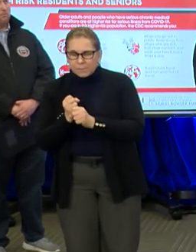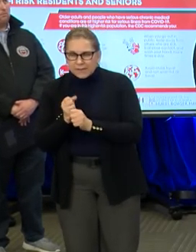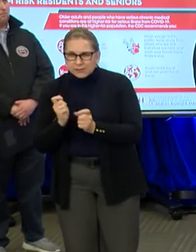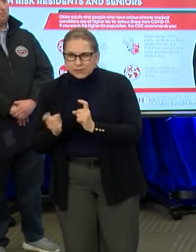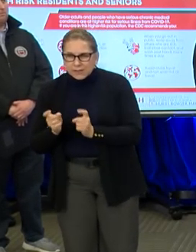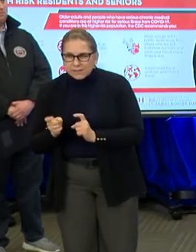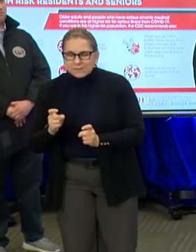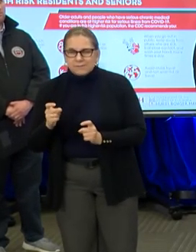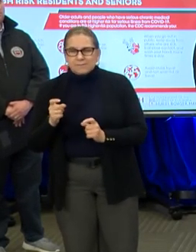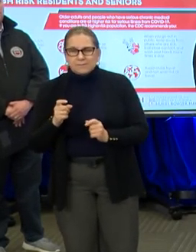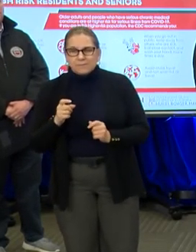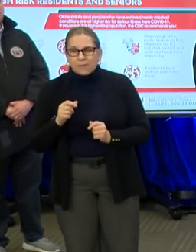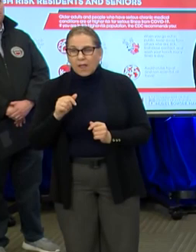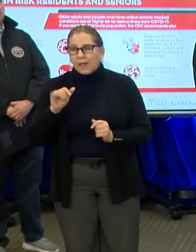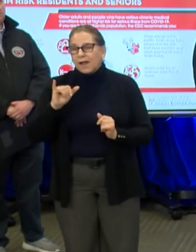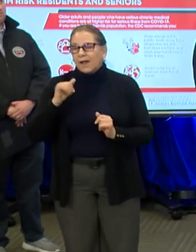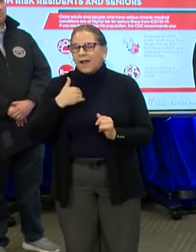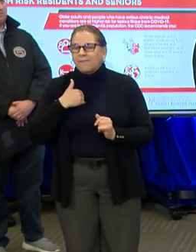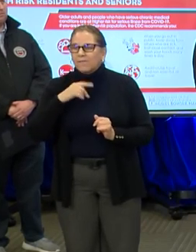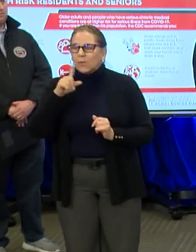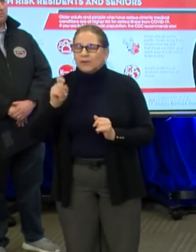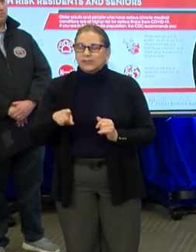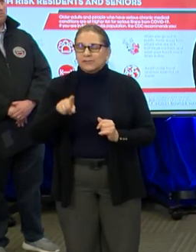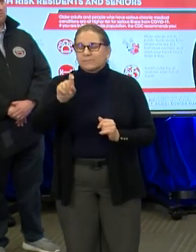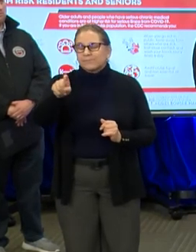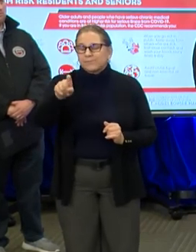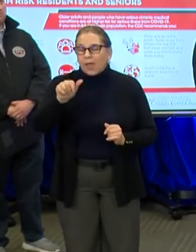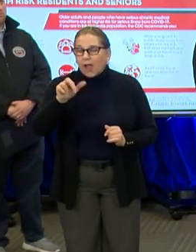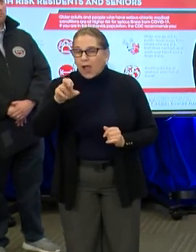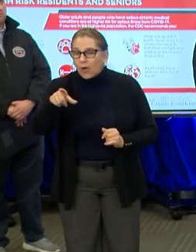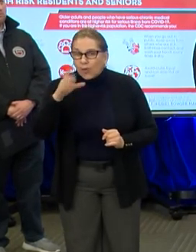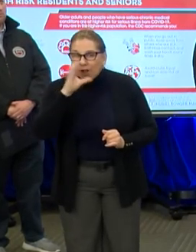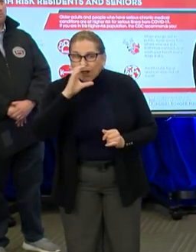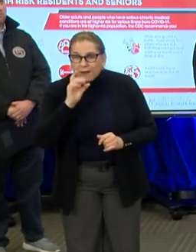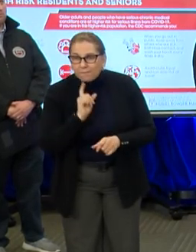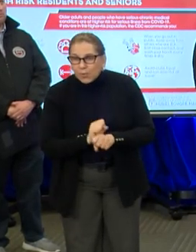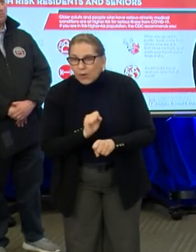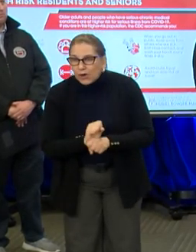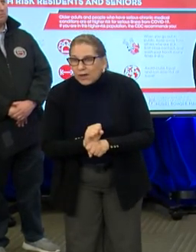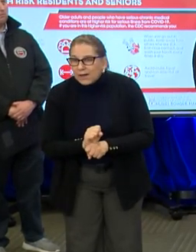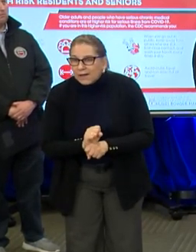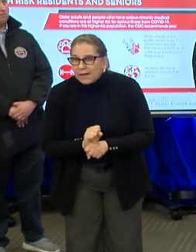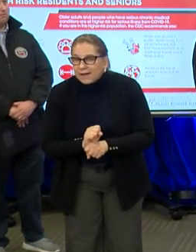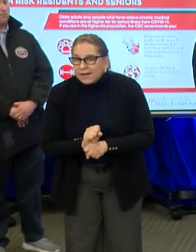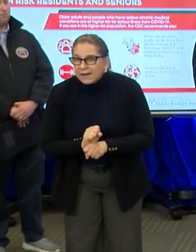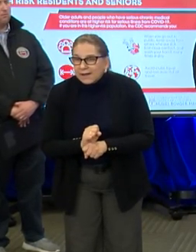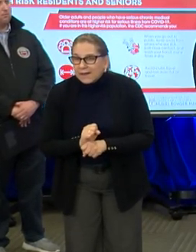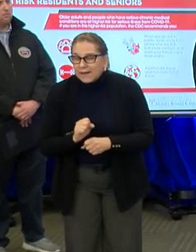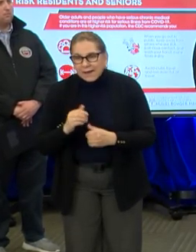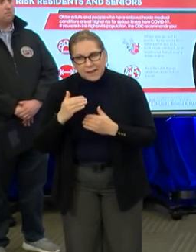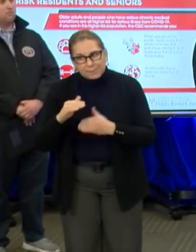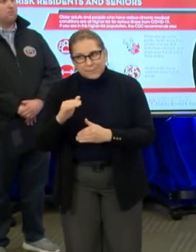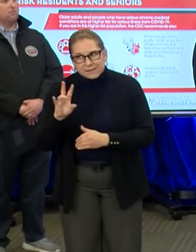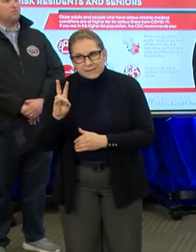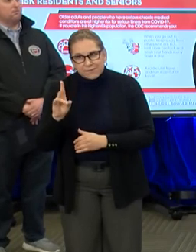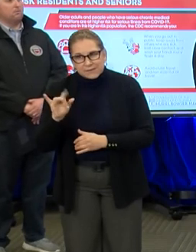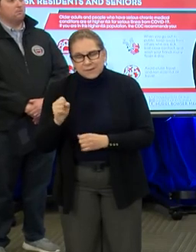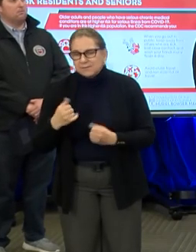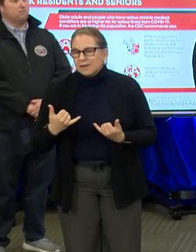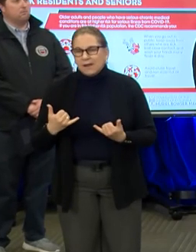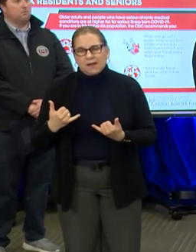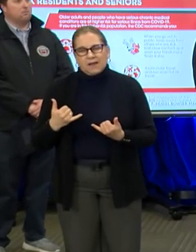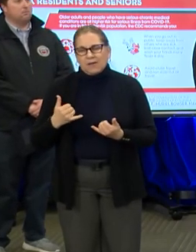seeking work in 7 days. And so we have been able to waive the 7-day requirement